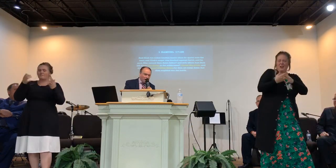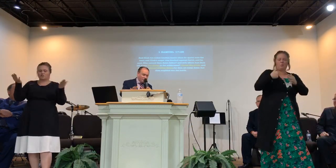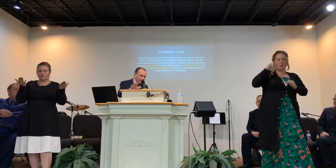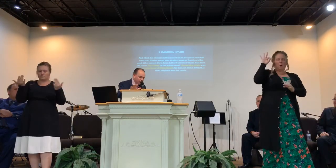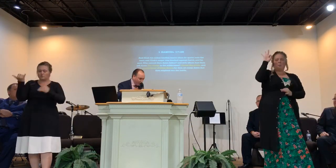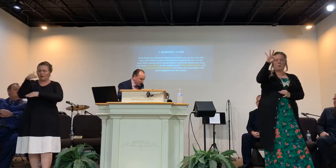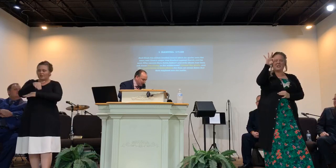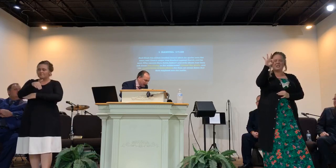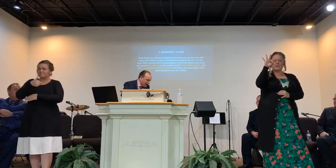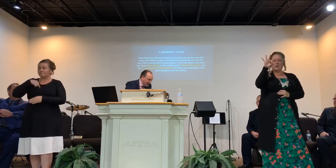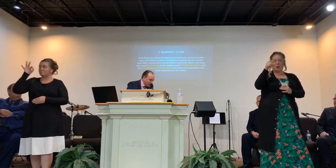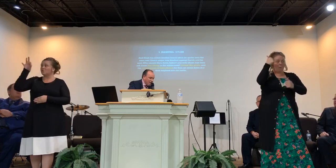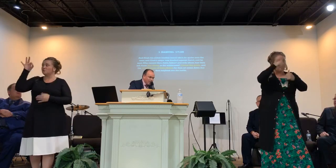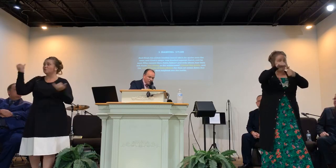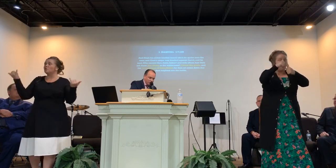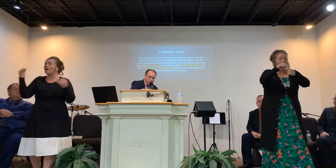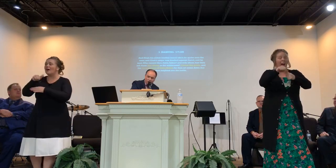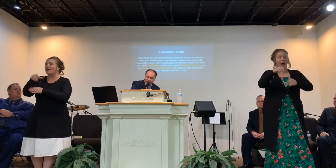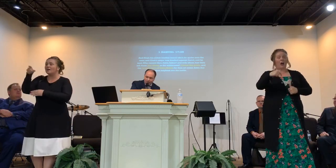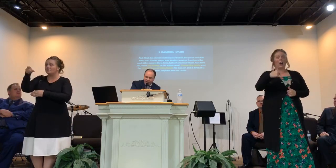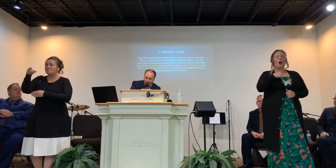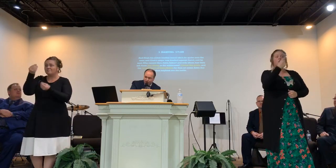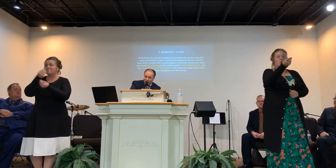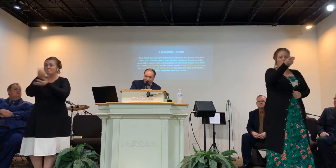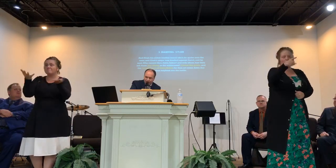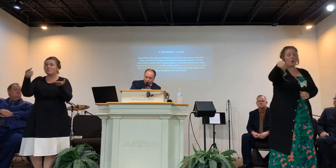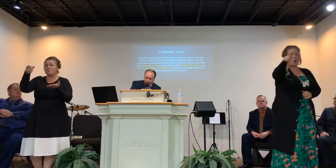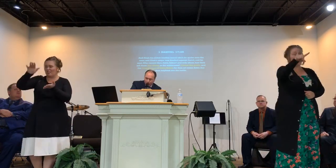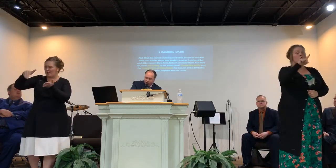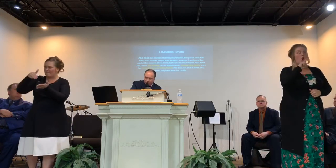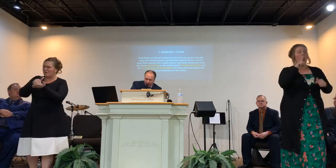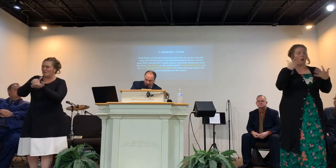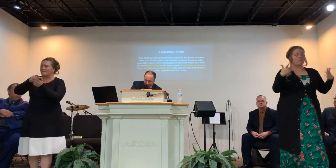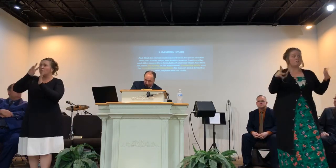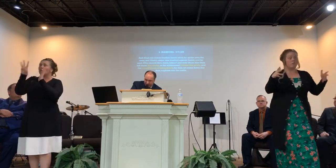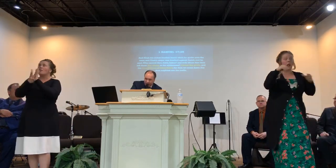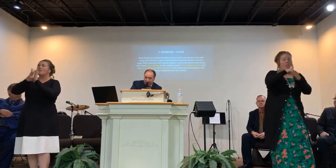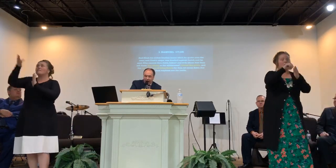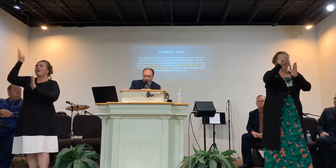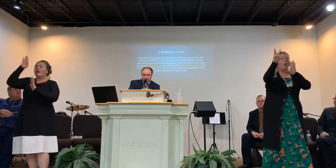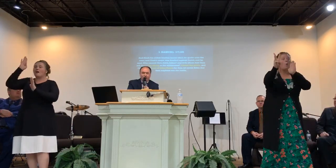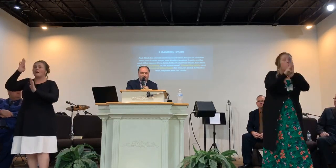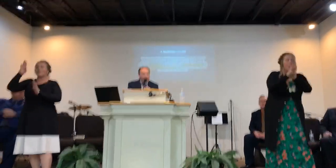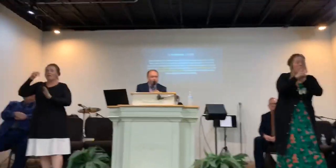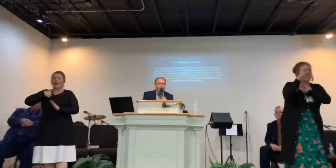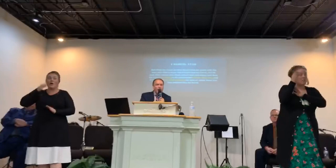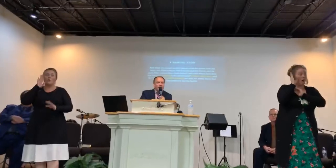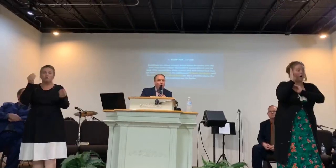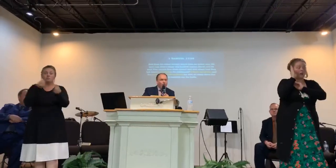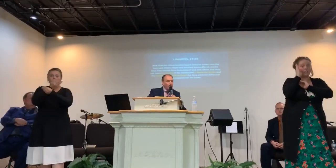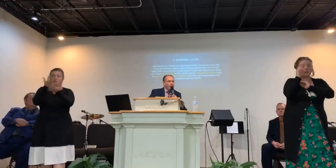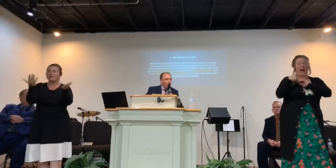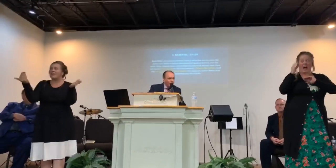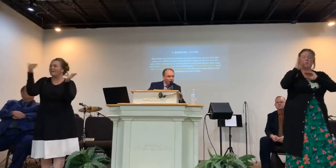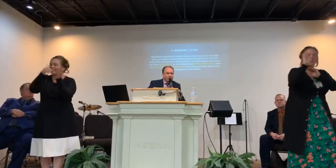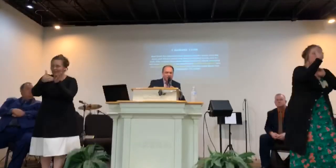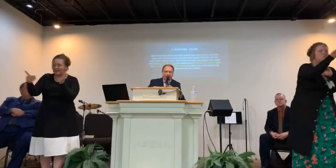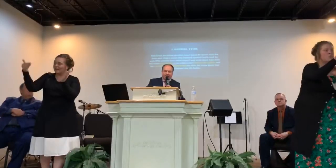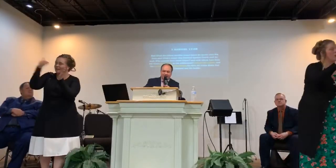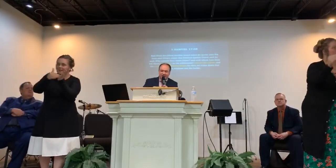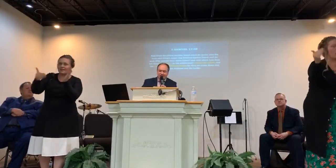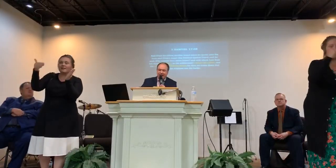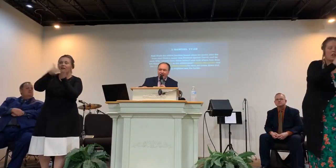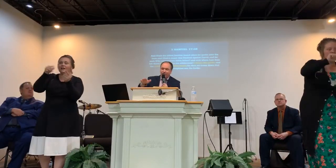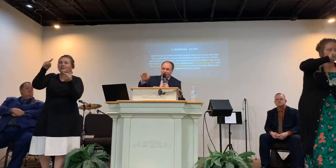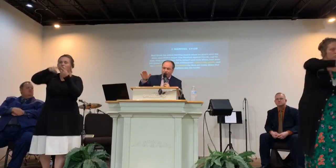tonight, or me preaching tonight, that you were in the middle of the will of God. I'm going to tell you that over and over until